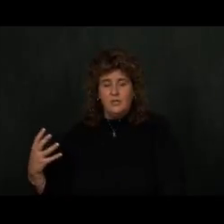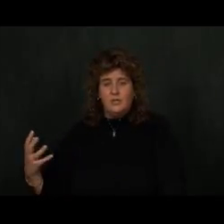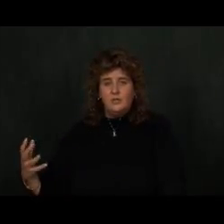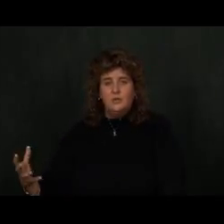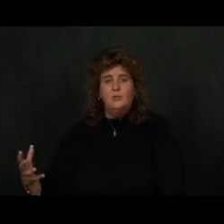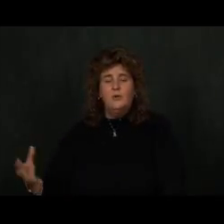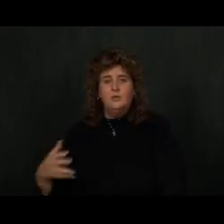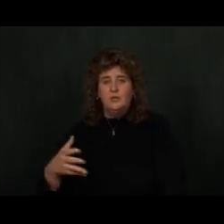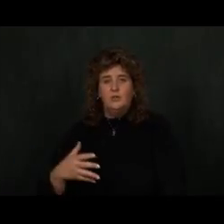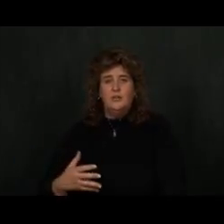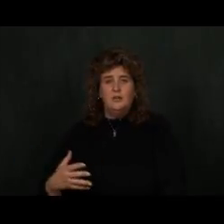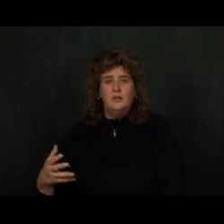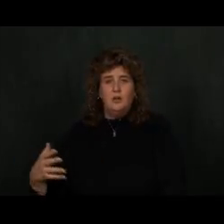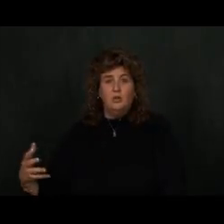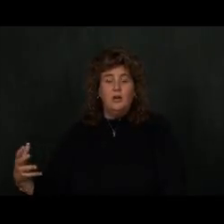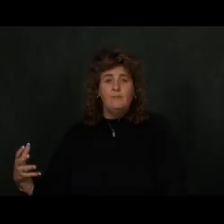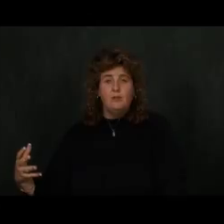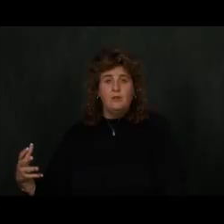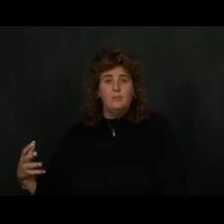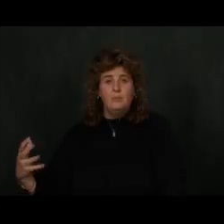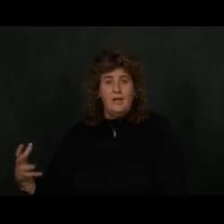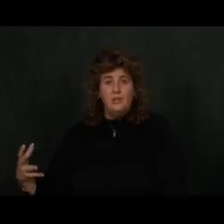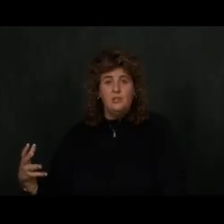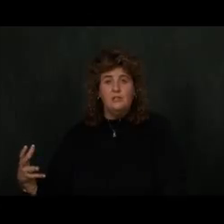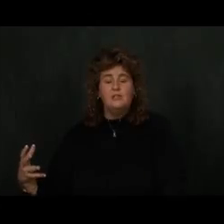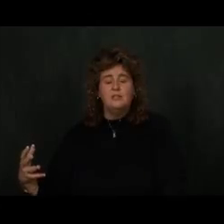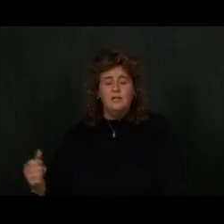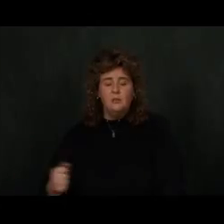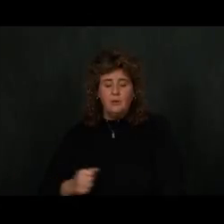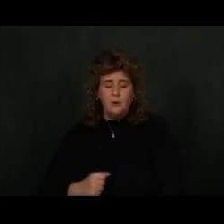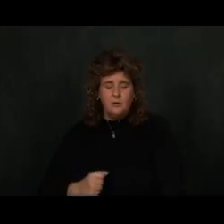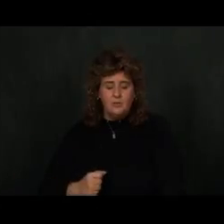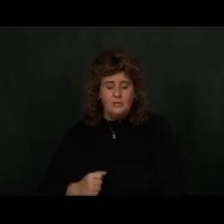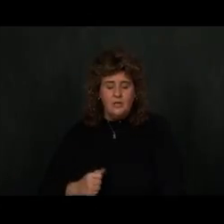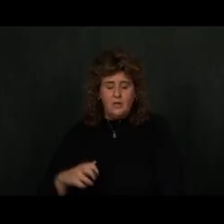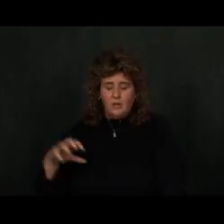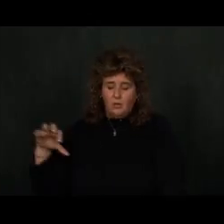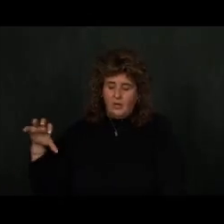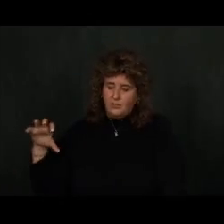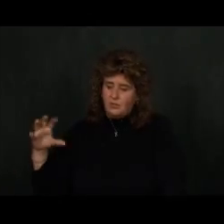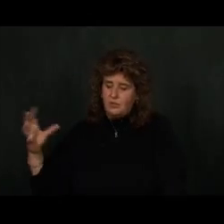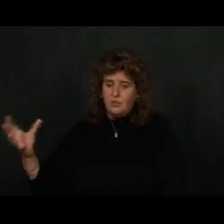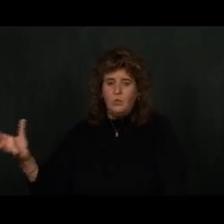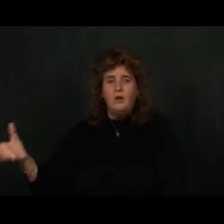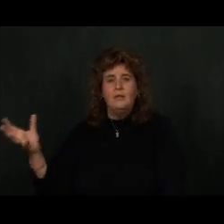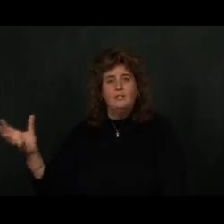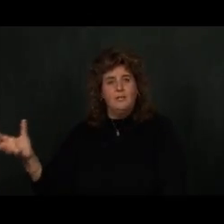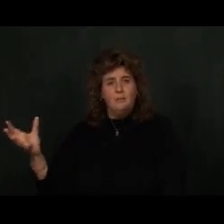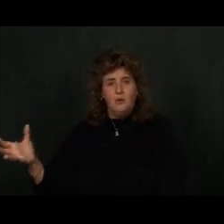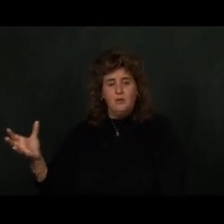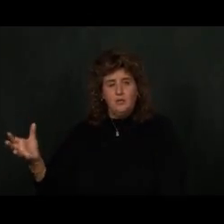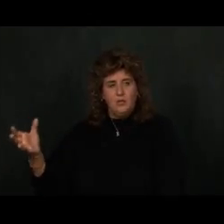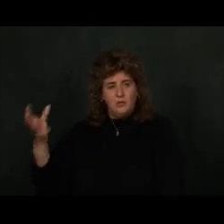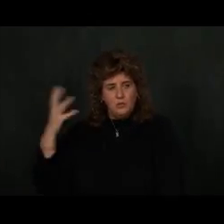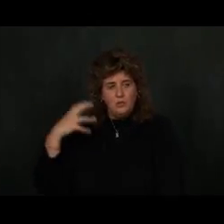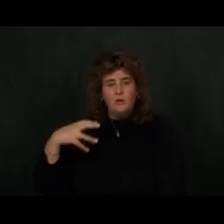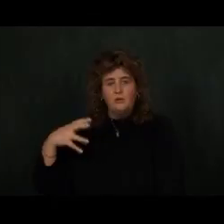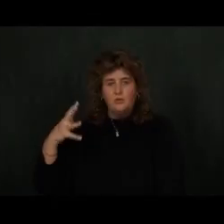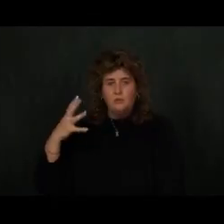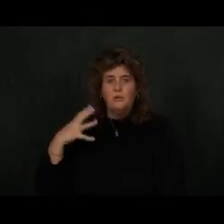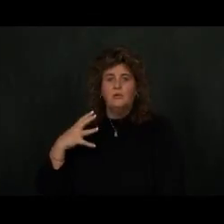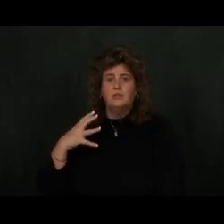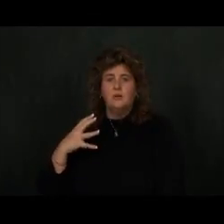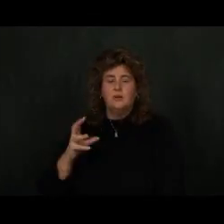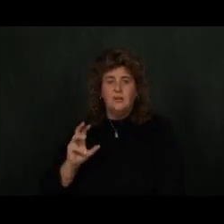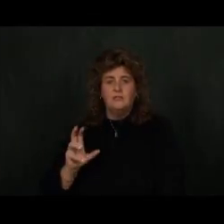there's Pseudomonas in a lot of the patients in the burn units, as soon as you walk into that burn unit, you'll know